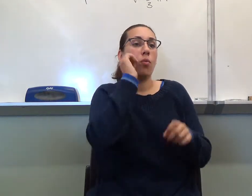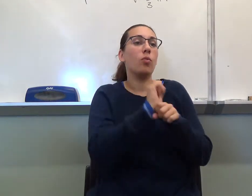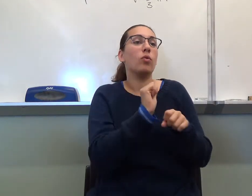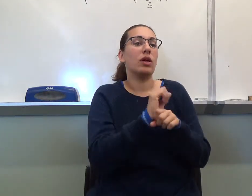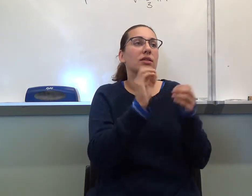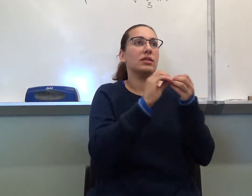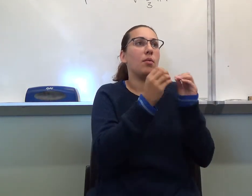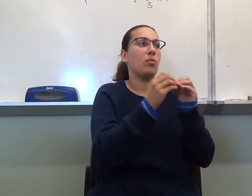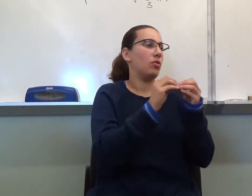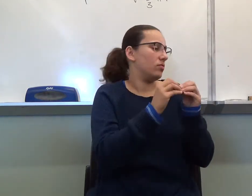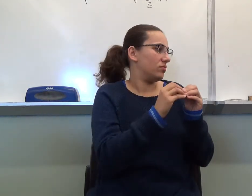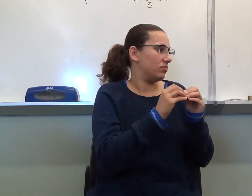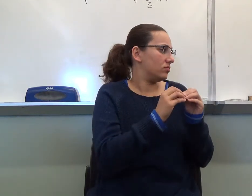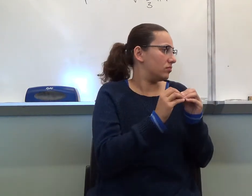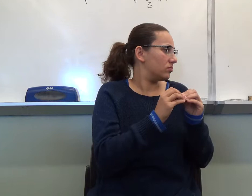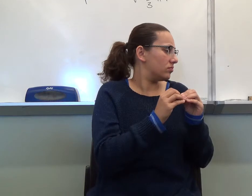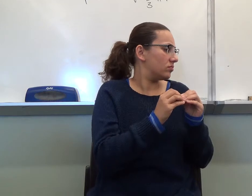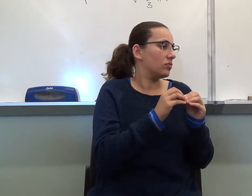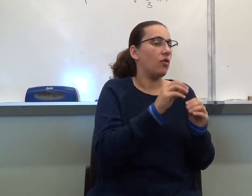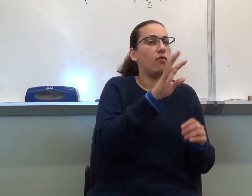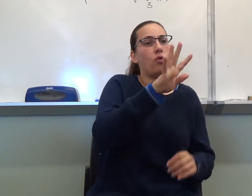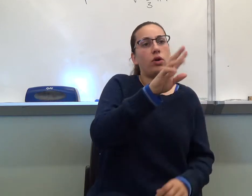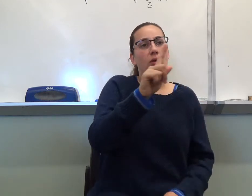number, which one? 41. 41.